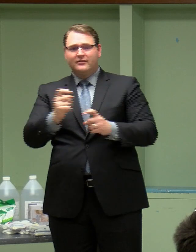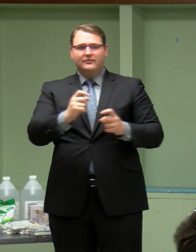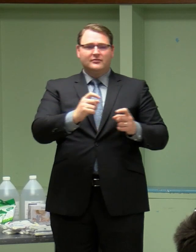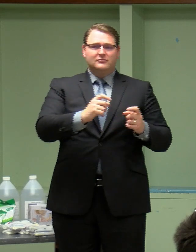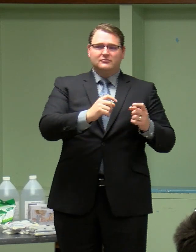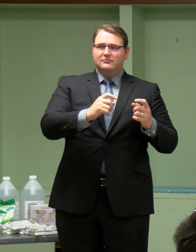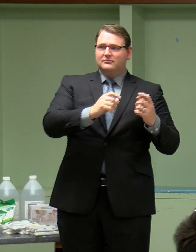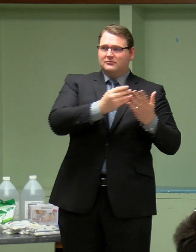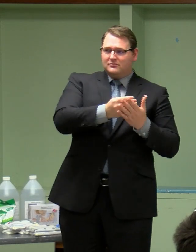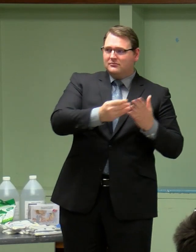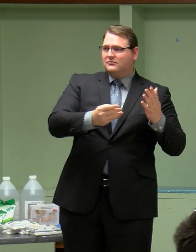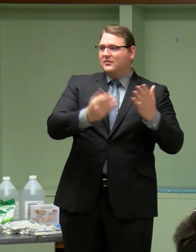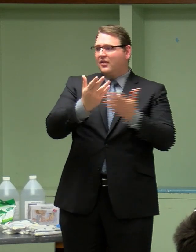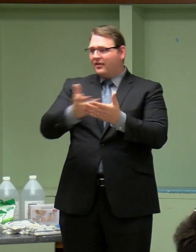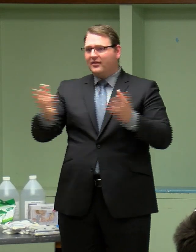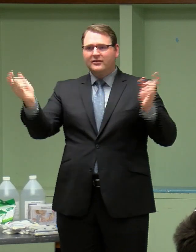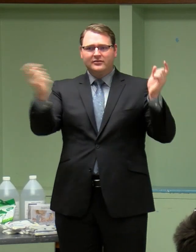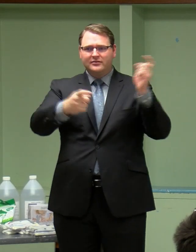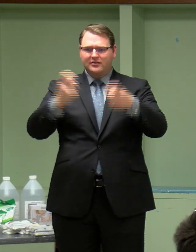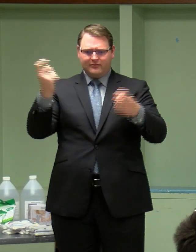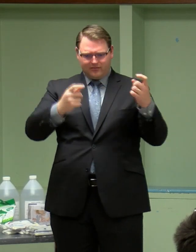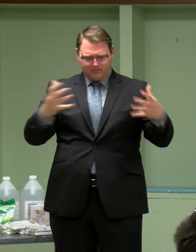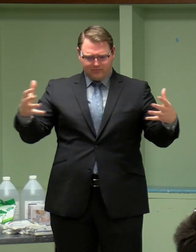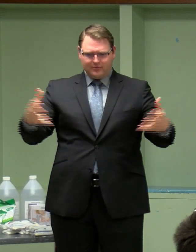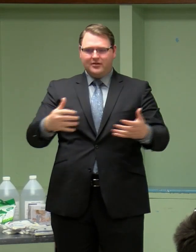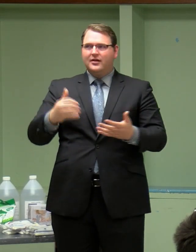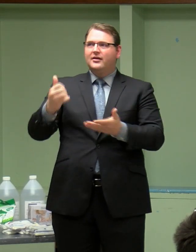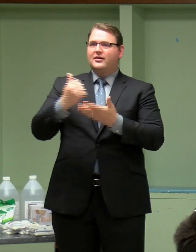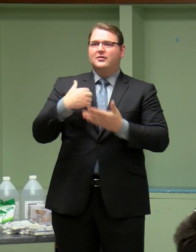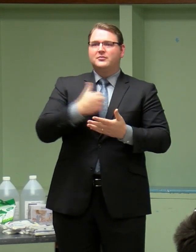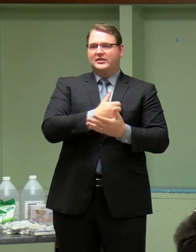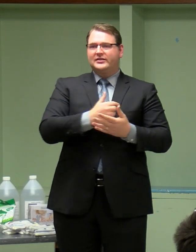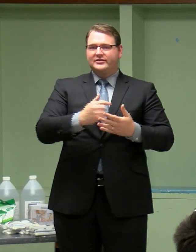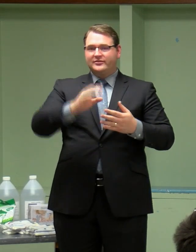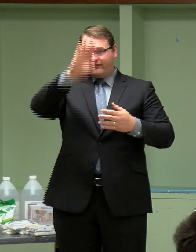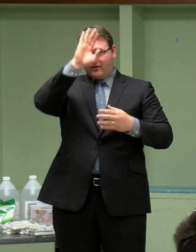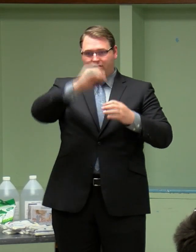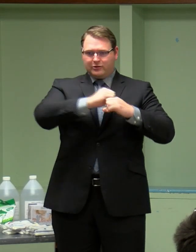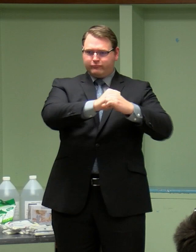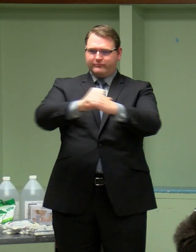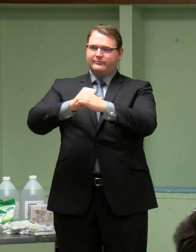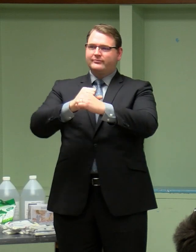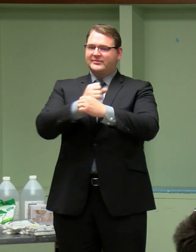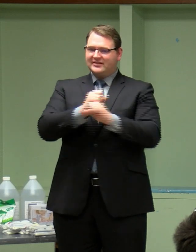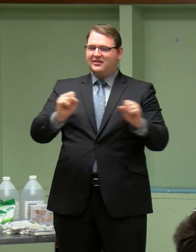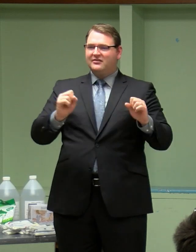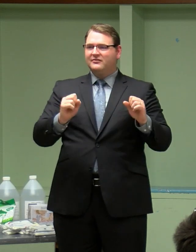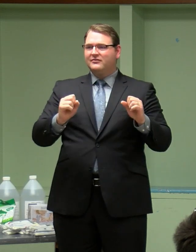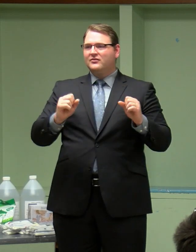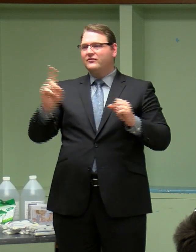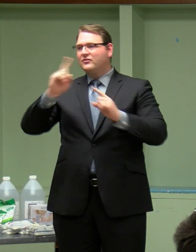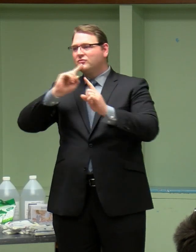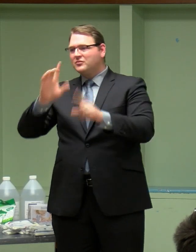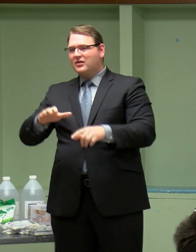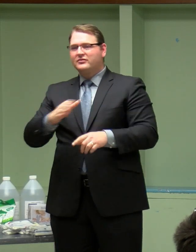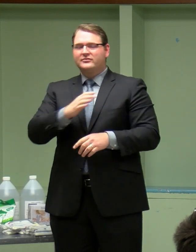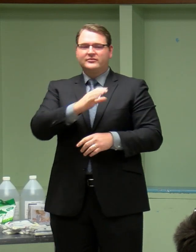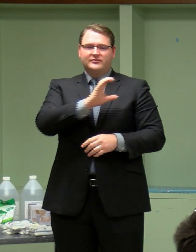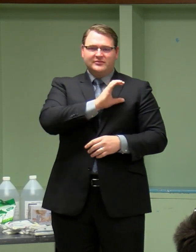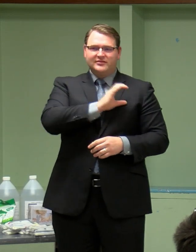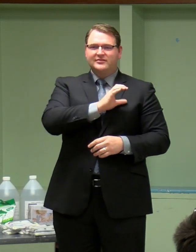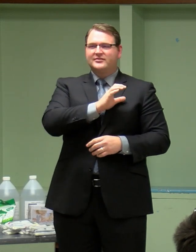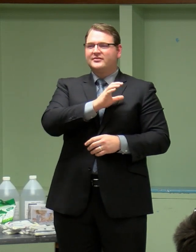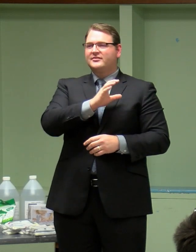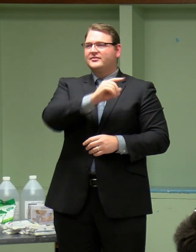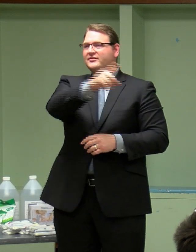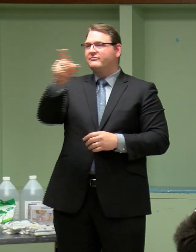are helping us go a long way to ensuring the safety and the health of our firefighters, first responders, police officers, and those that are on the front